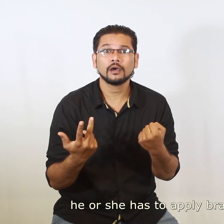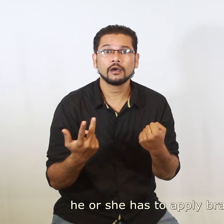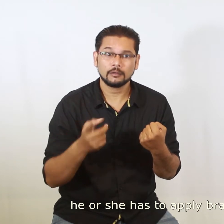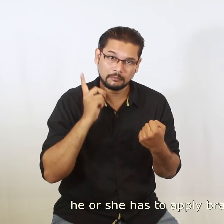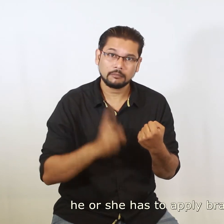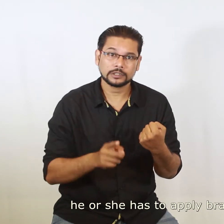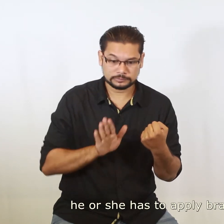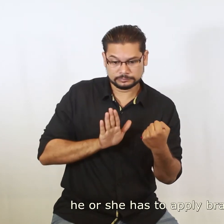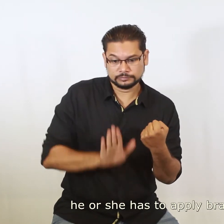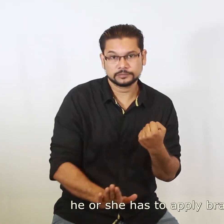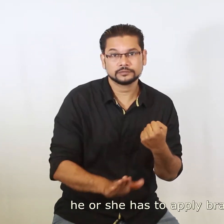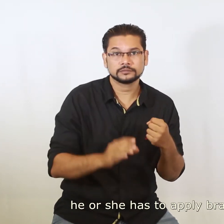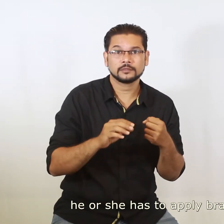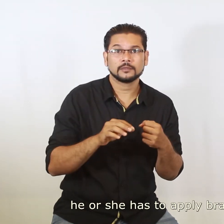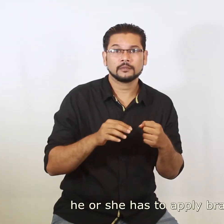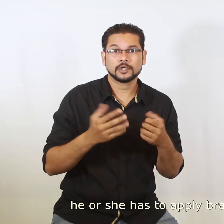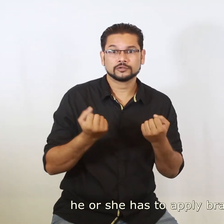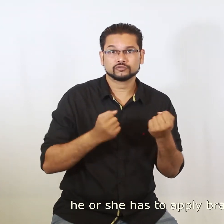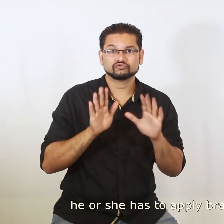he or she has to apply brakes and stop.